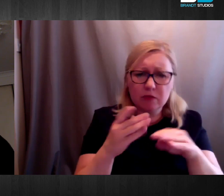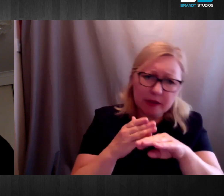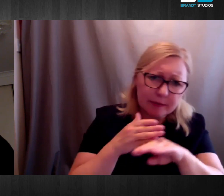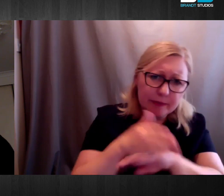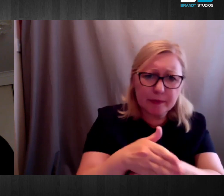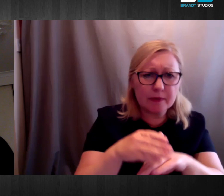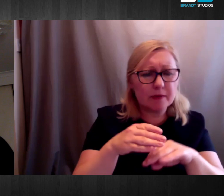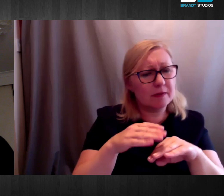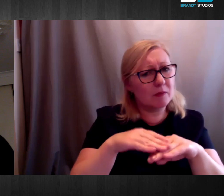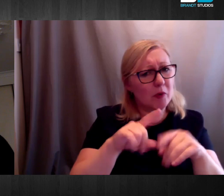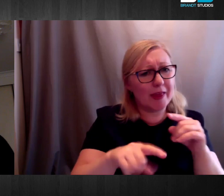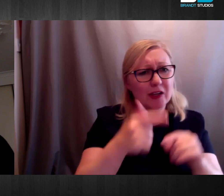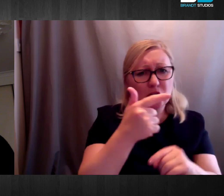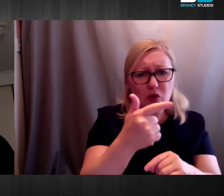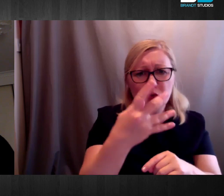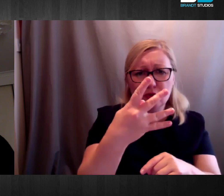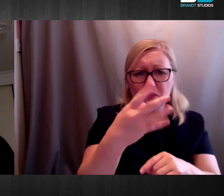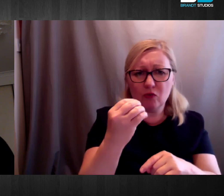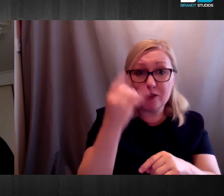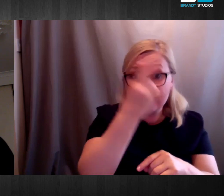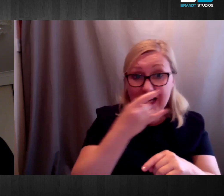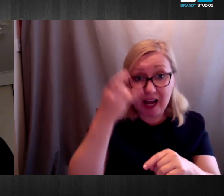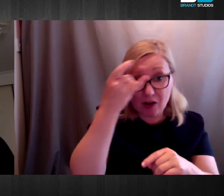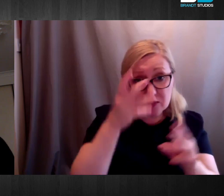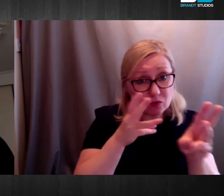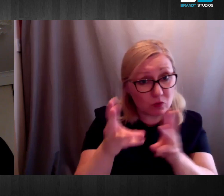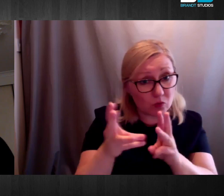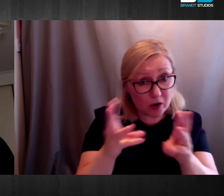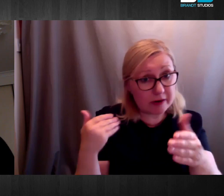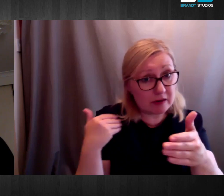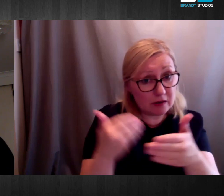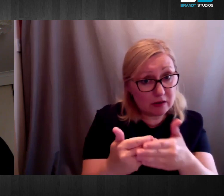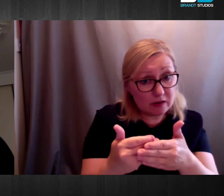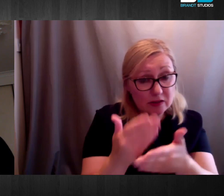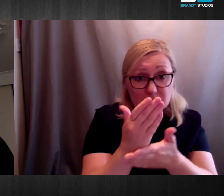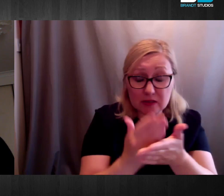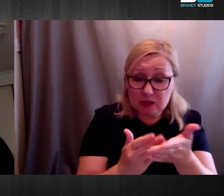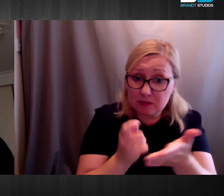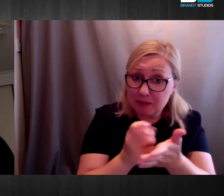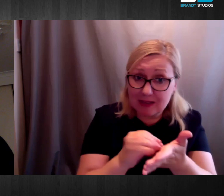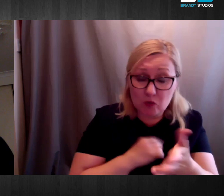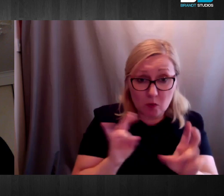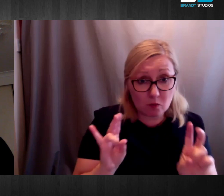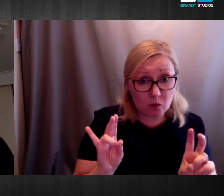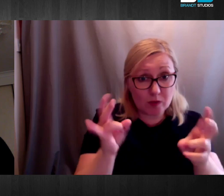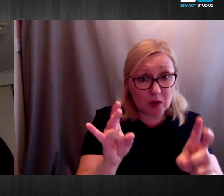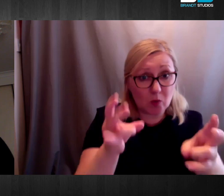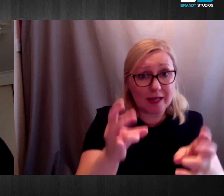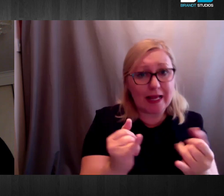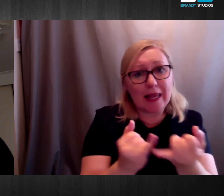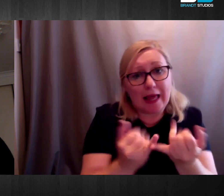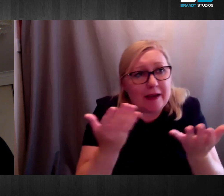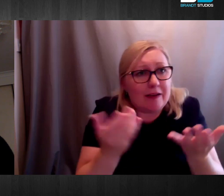been very rapid. For example, in Western Australia, they're doing a school testing program where they'll look